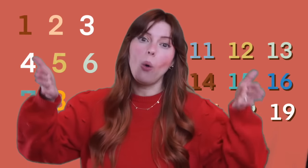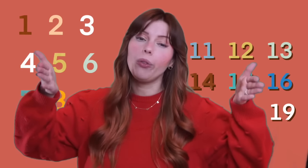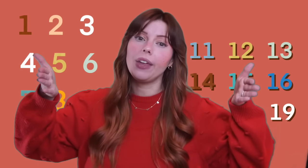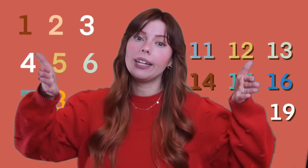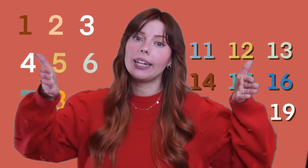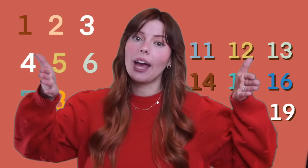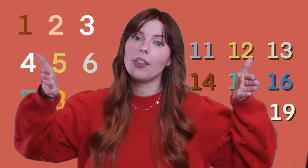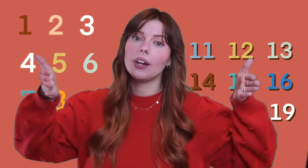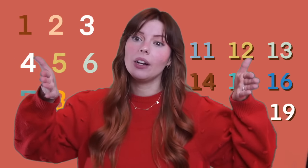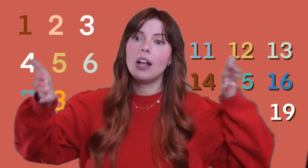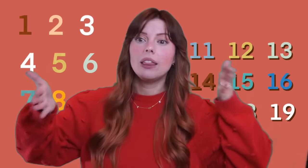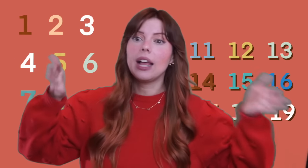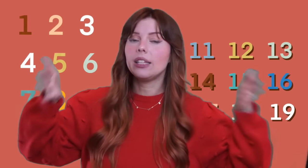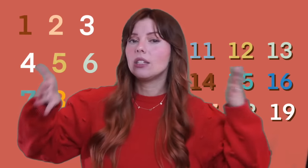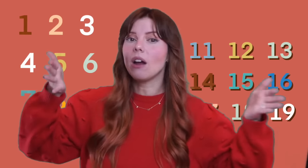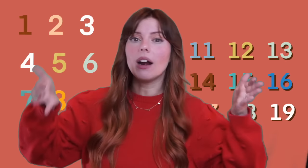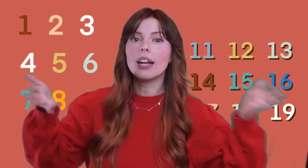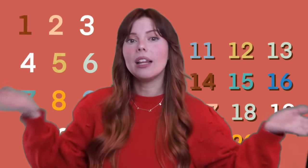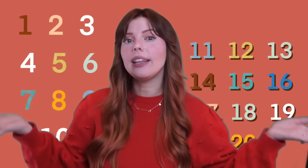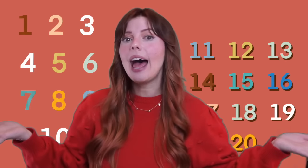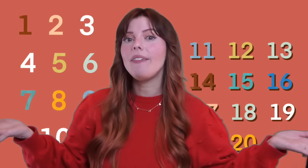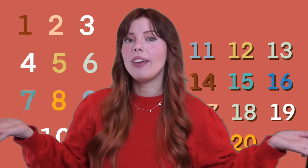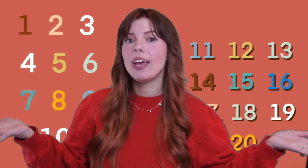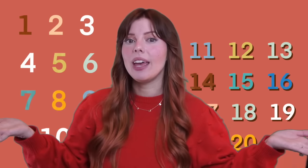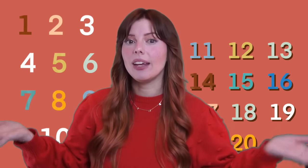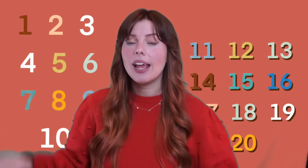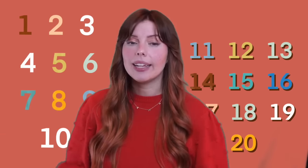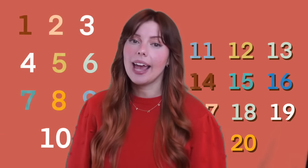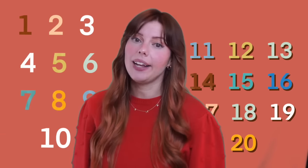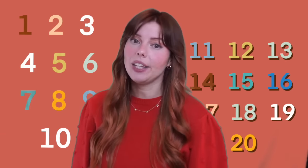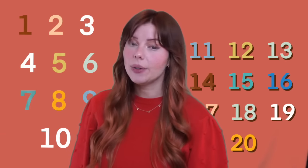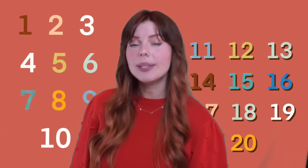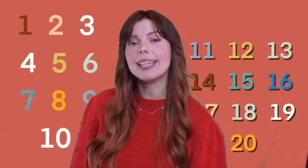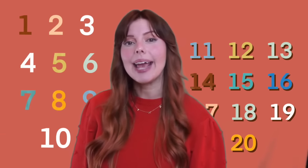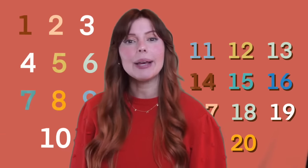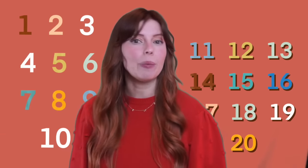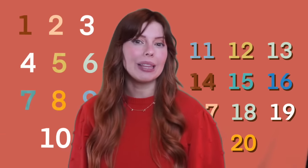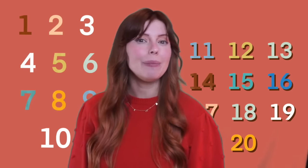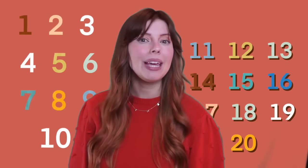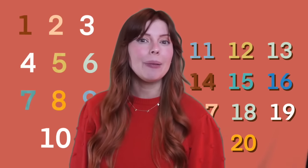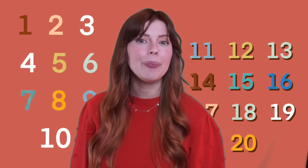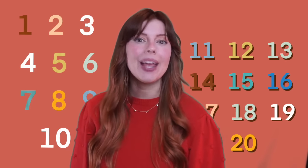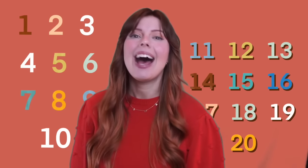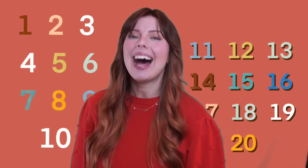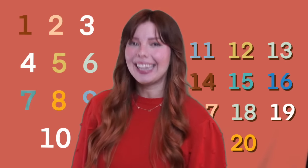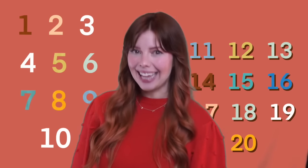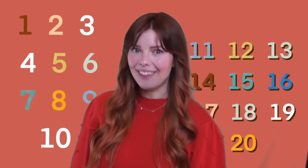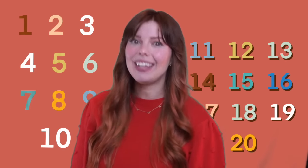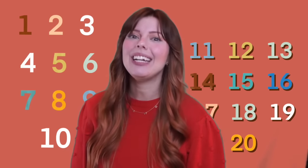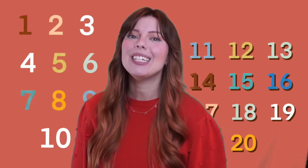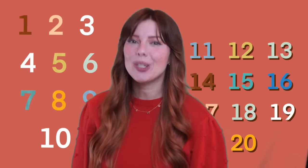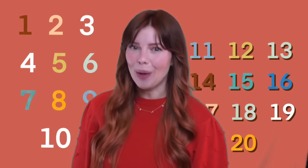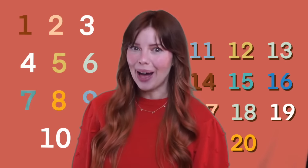thing together? Let's start at 11. Can you say it with me? 11,